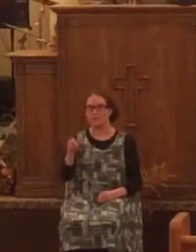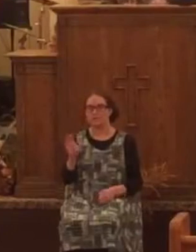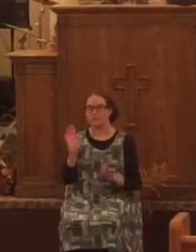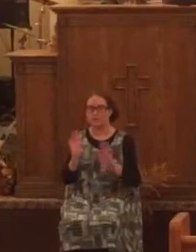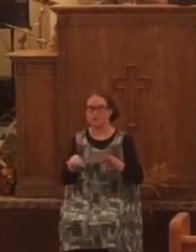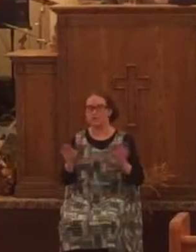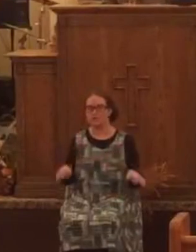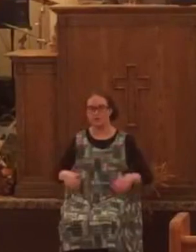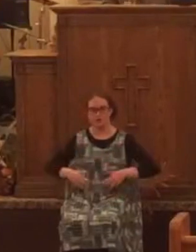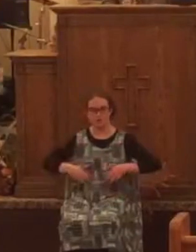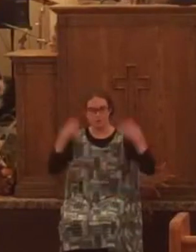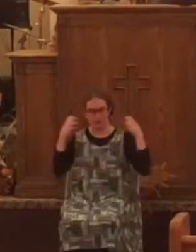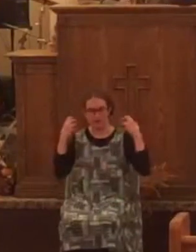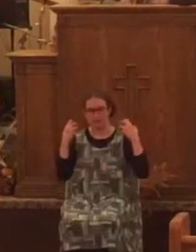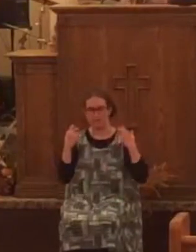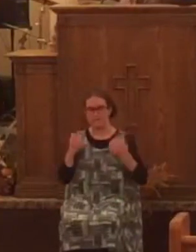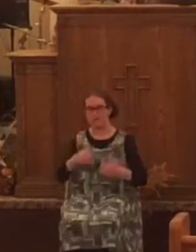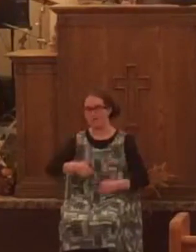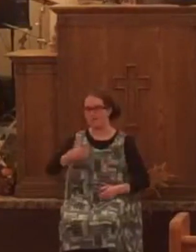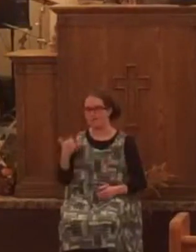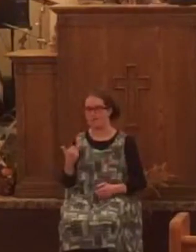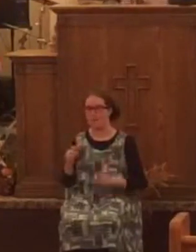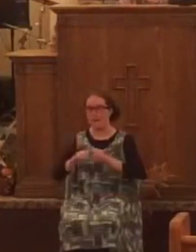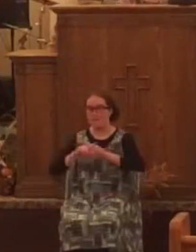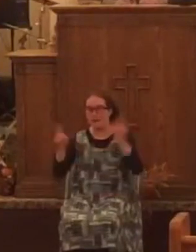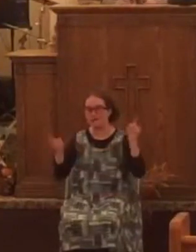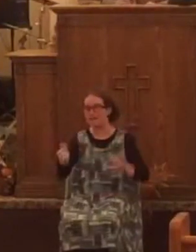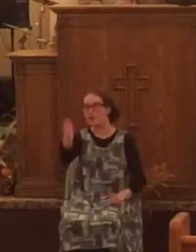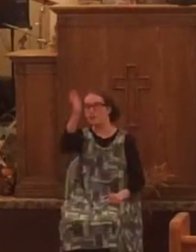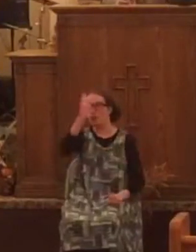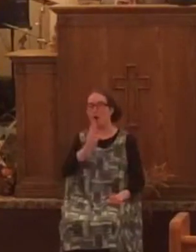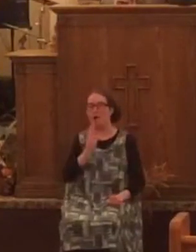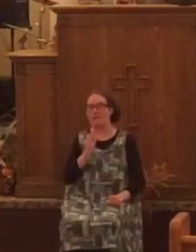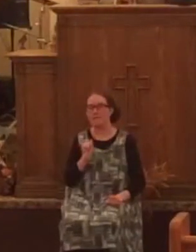wrath, even as others. But God,